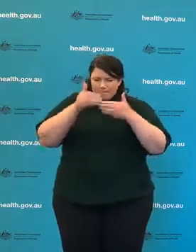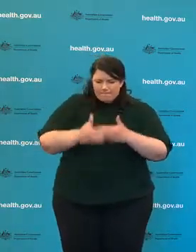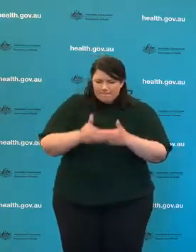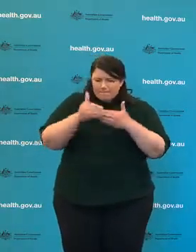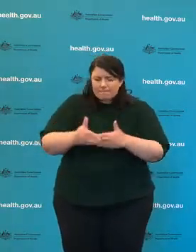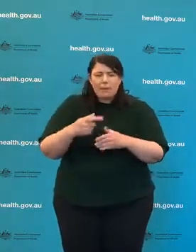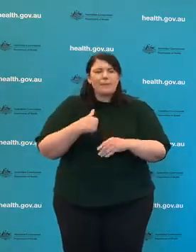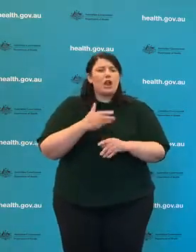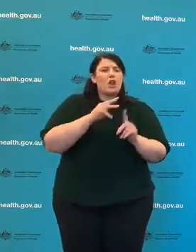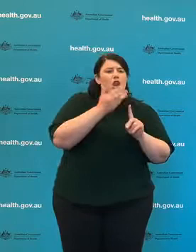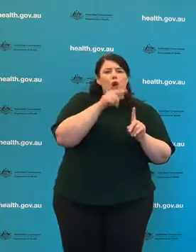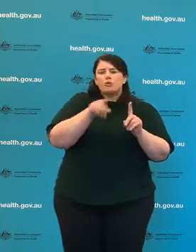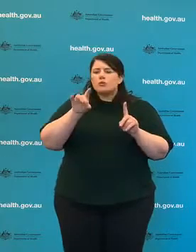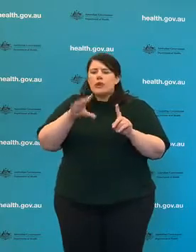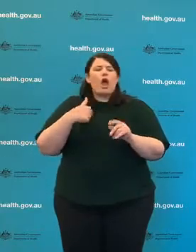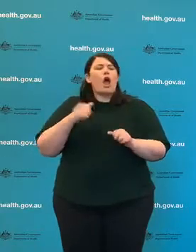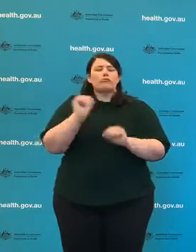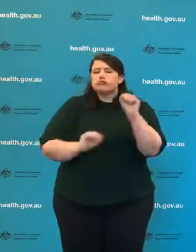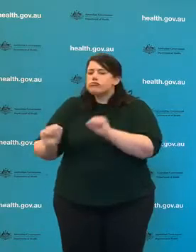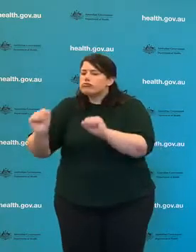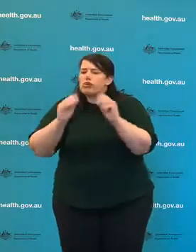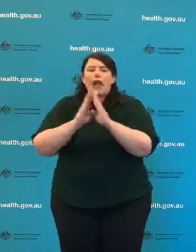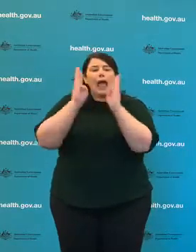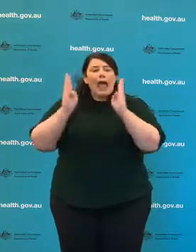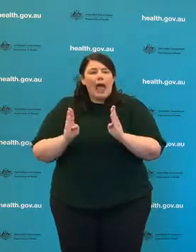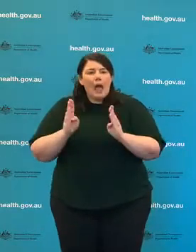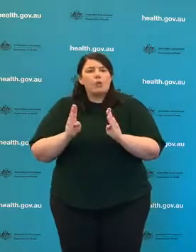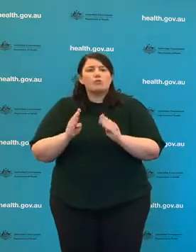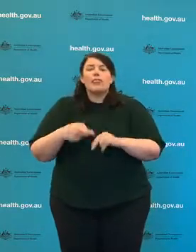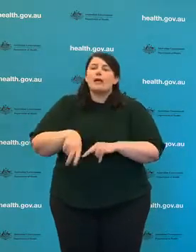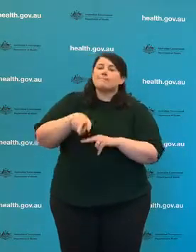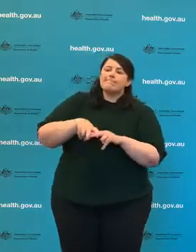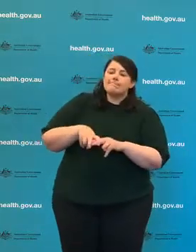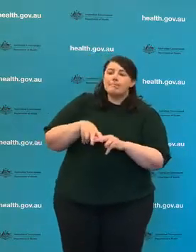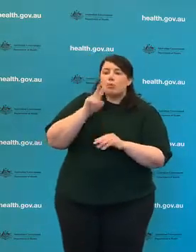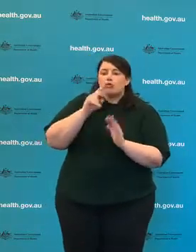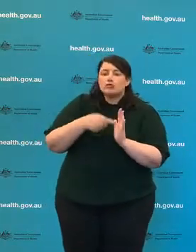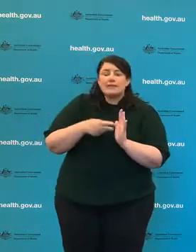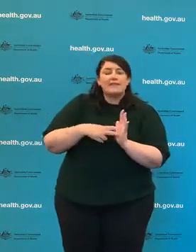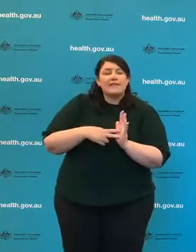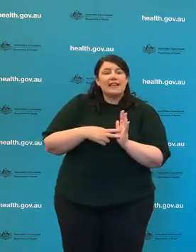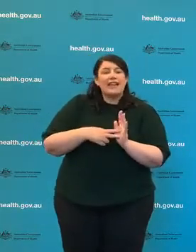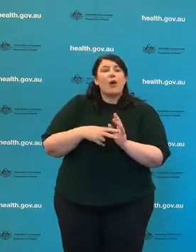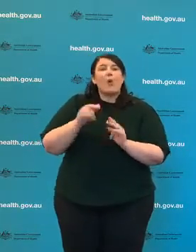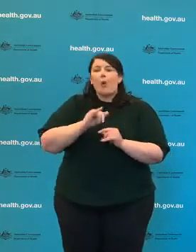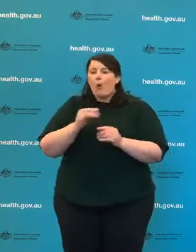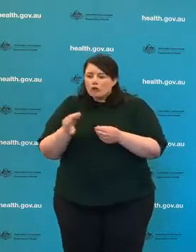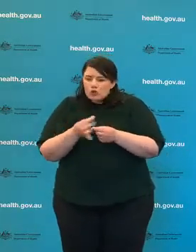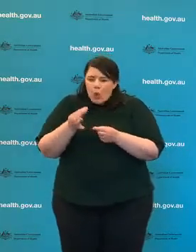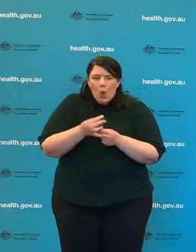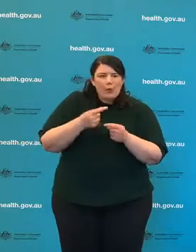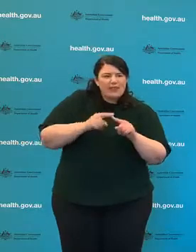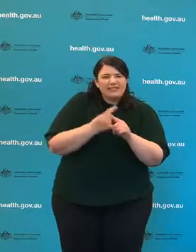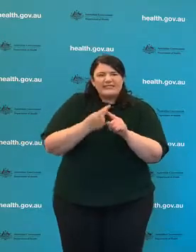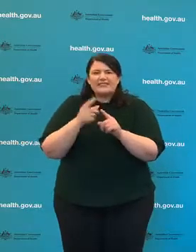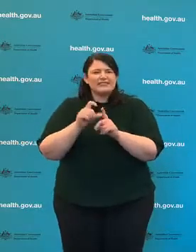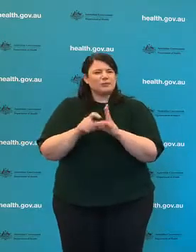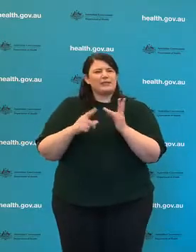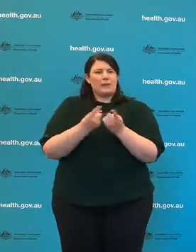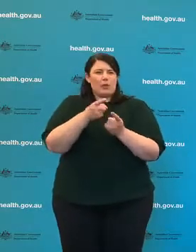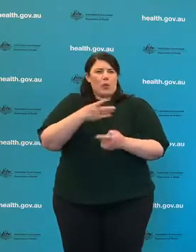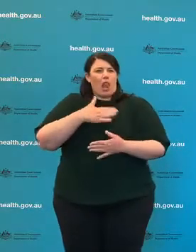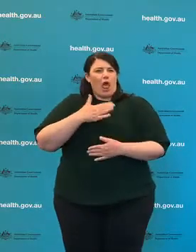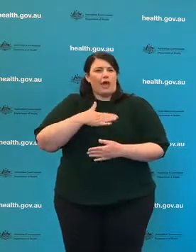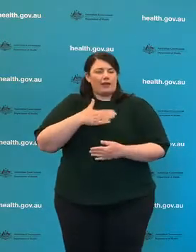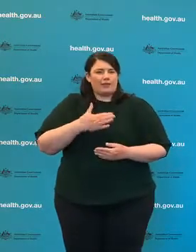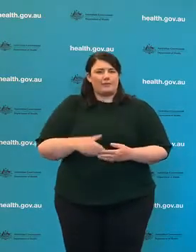housework, make sure you then have some downtime after that where you're doing something that you enjoy doing, a hobby.